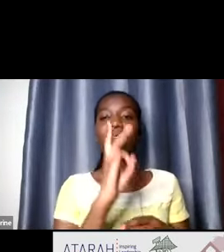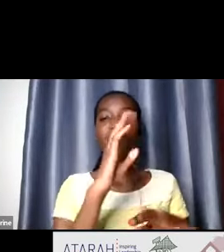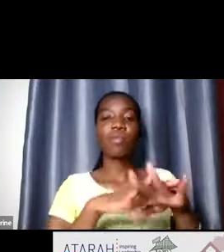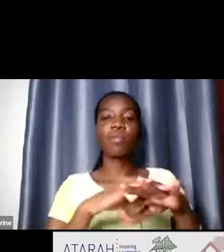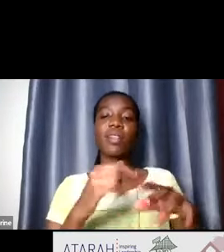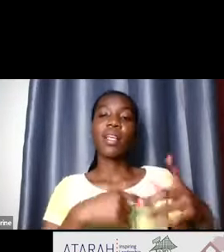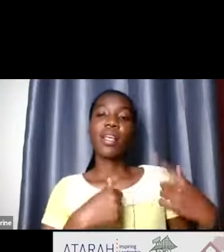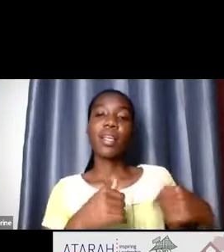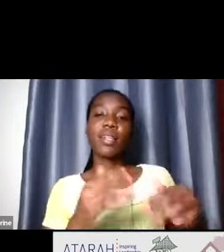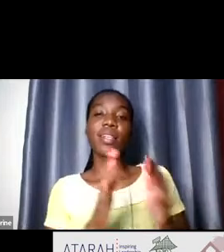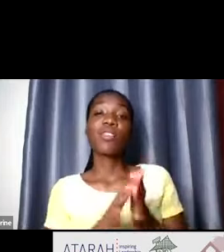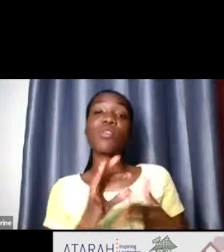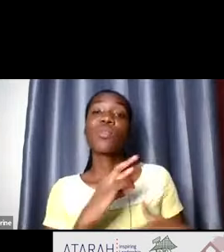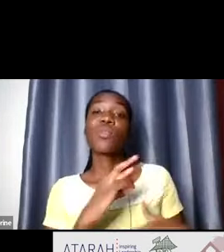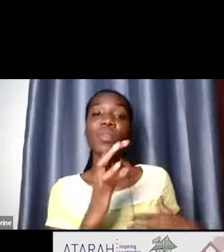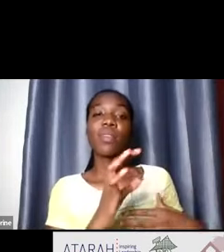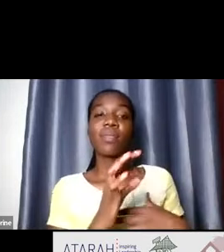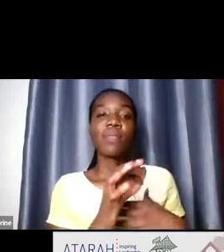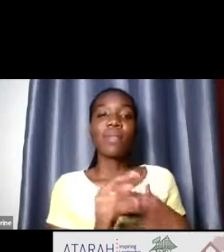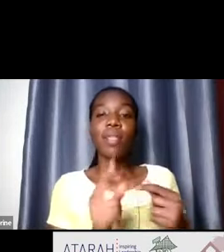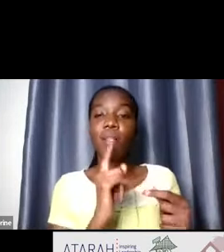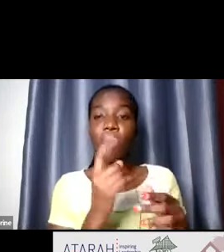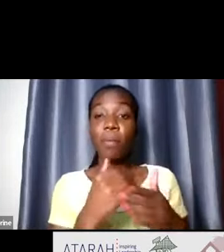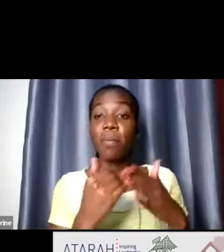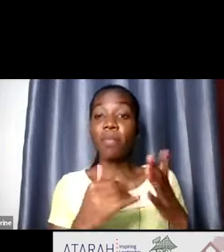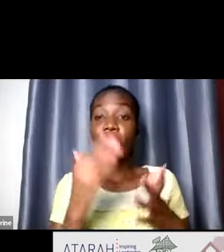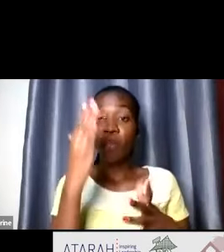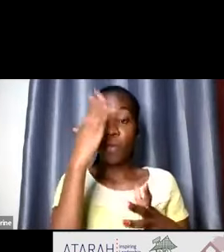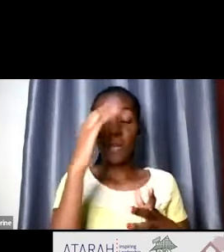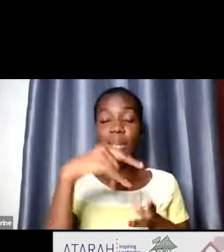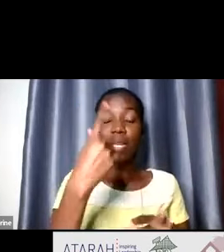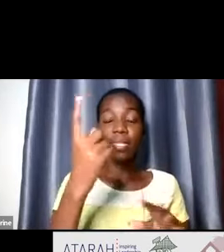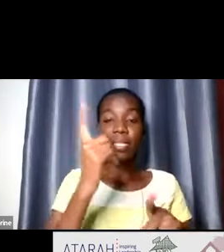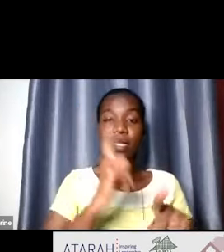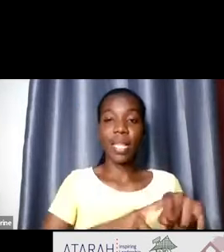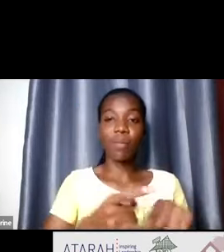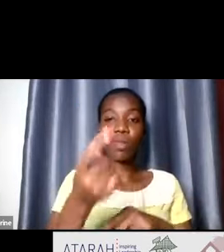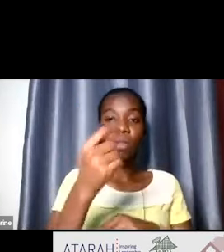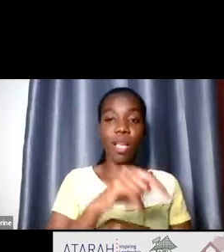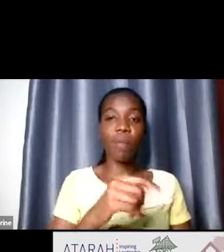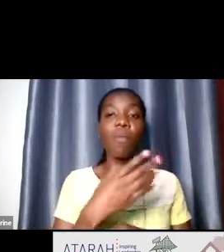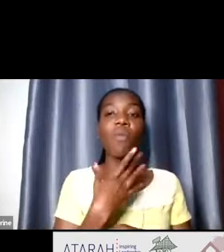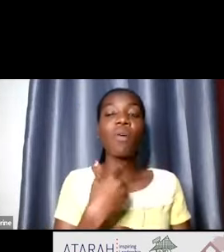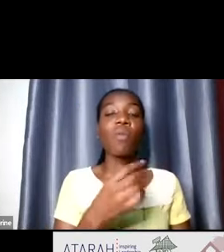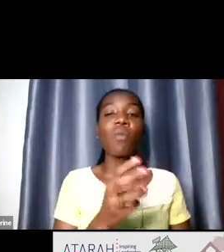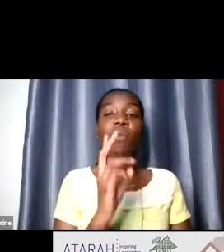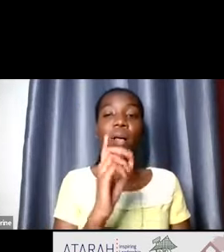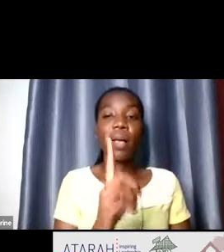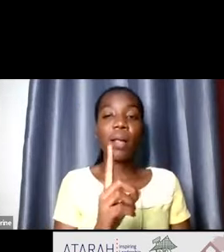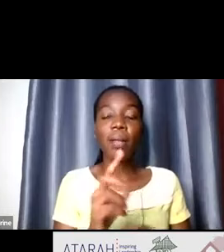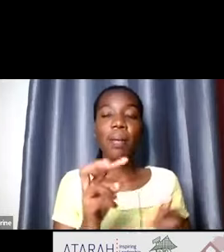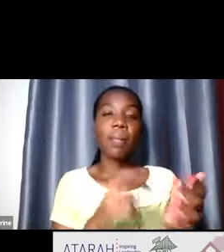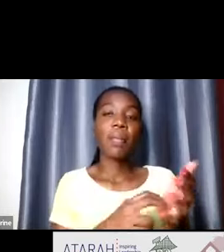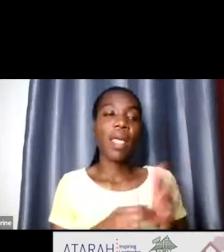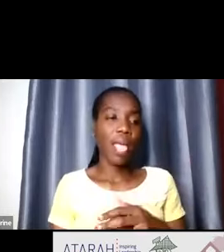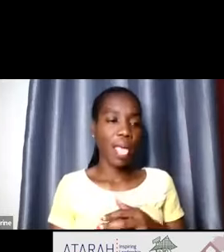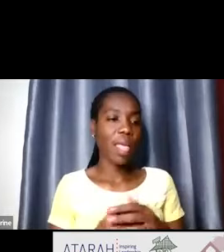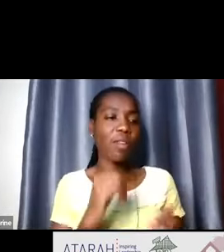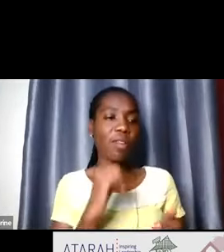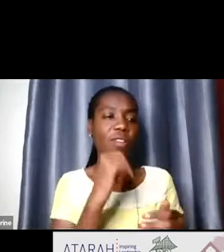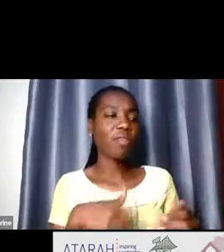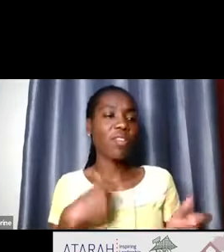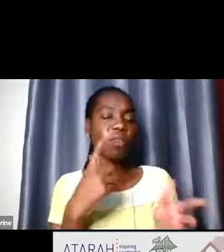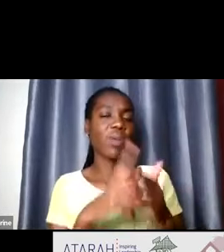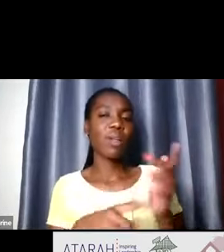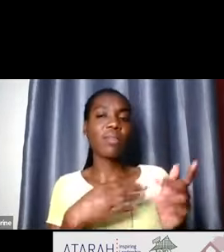good for the soul. Before you know it, the next day when you come to do one, you will say, I'm not feeling what I felt yesterday, so let me take